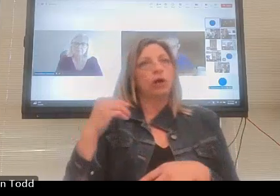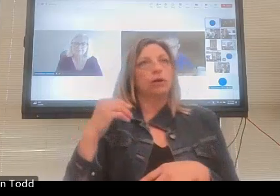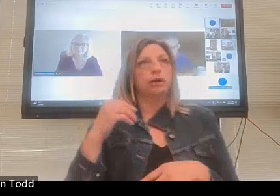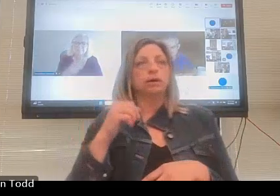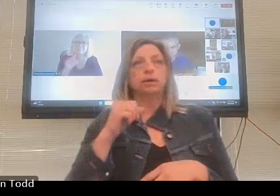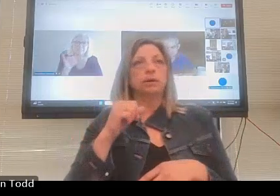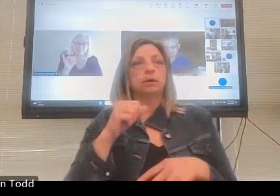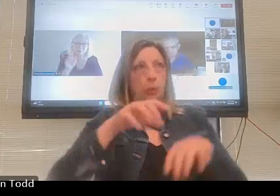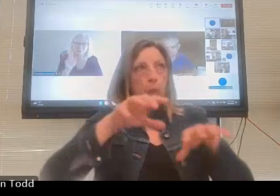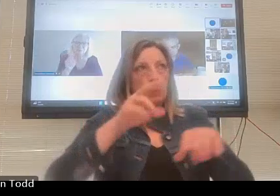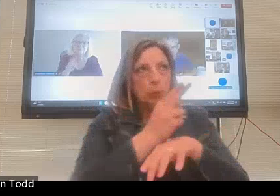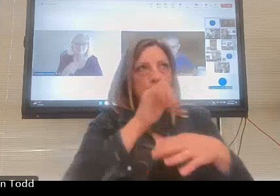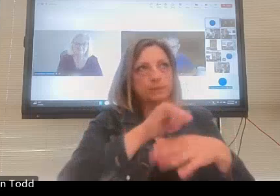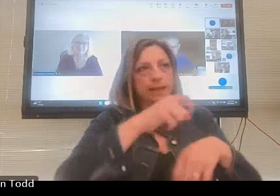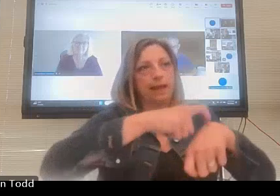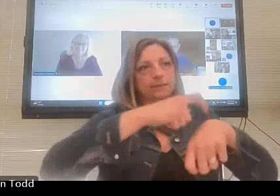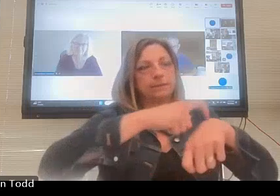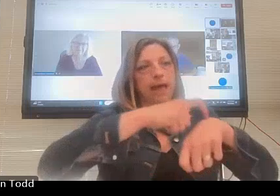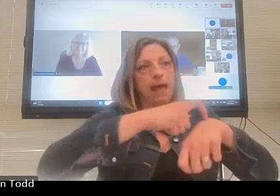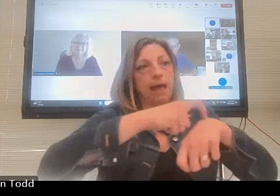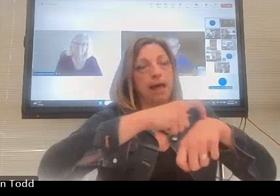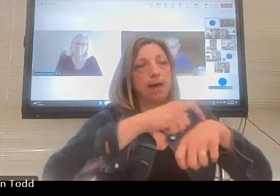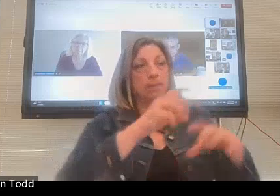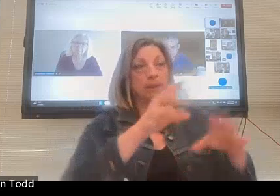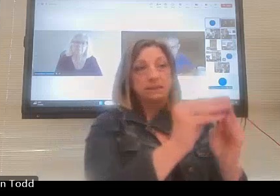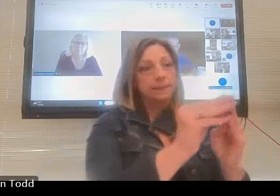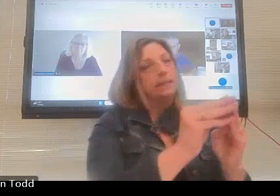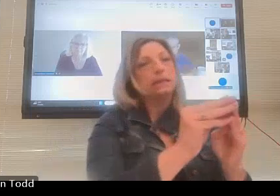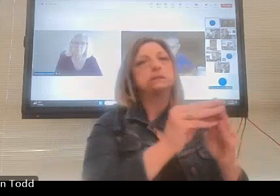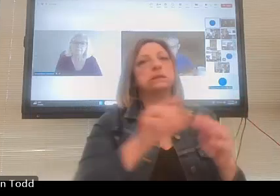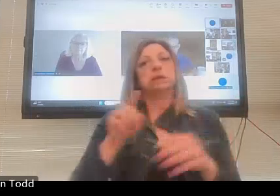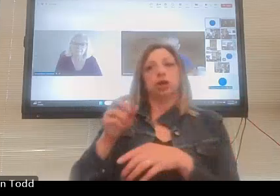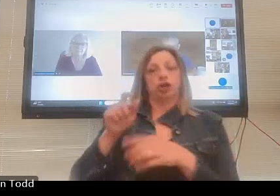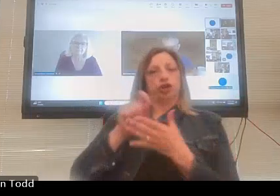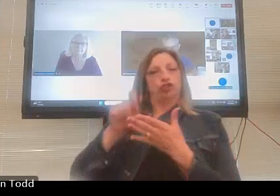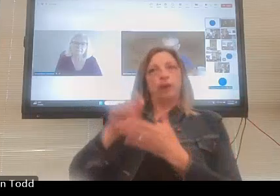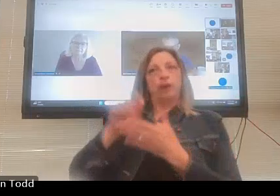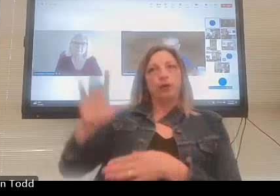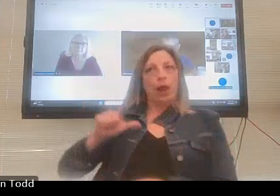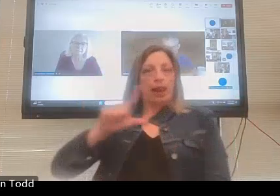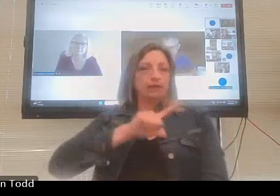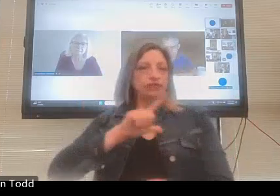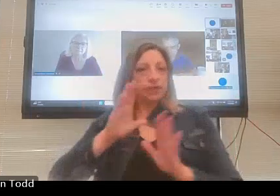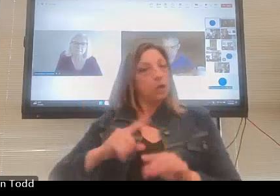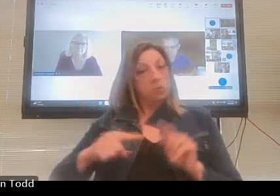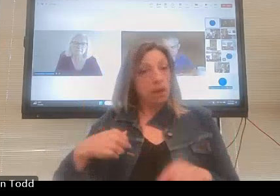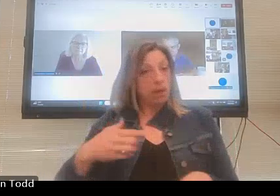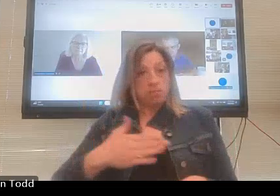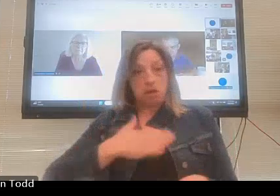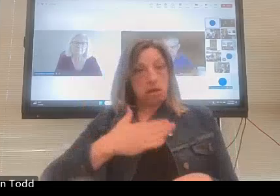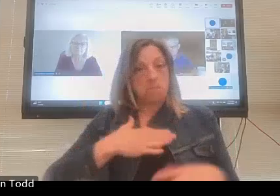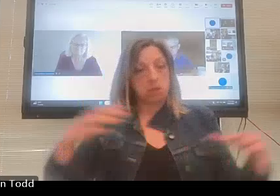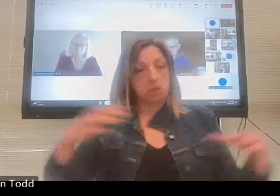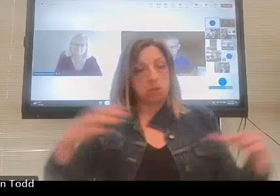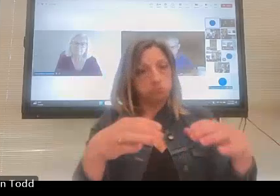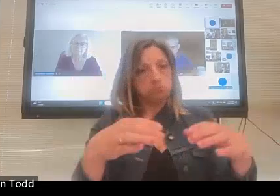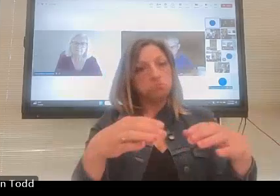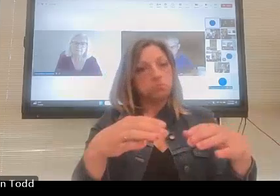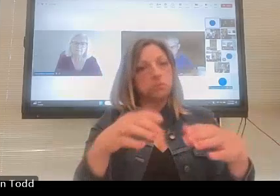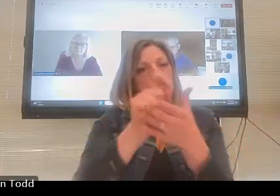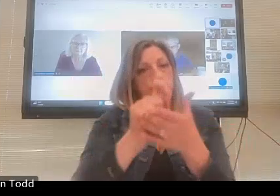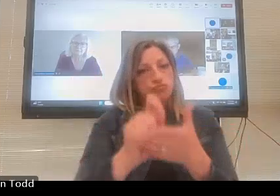my suggestion before, that we could use that time instead of doing like a meeting, it could just, write